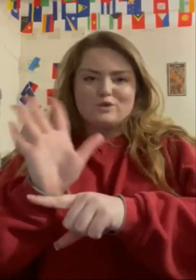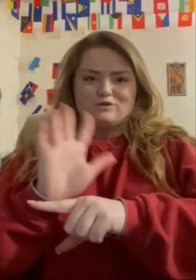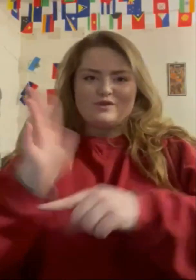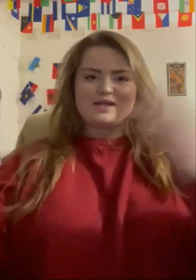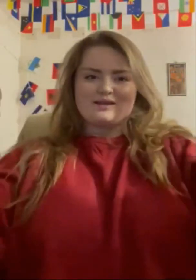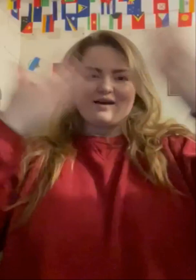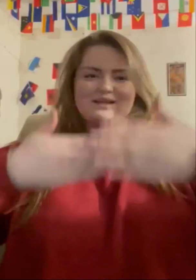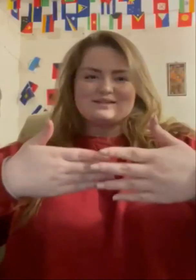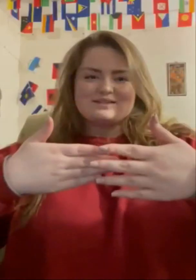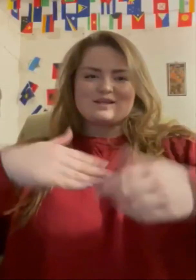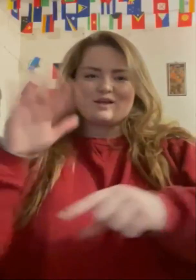movie nights,